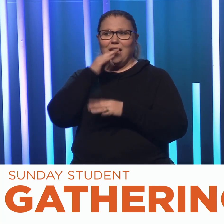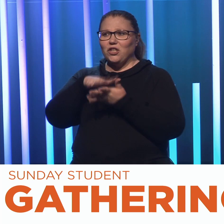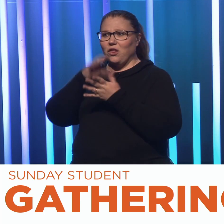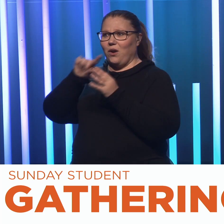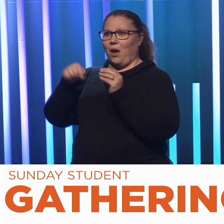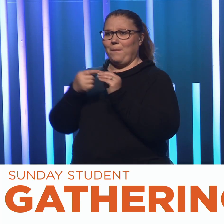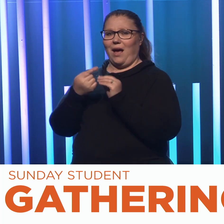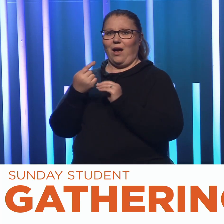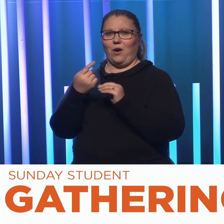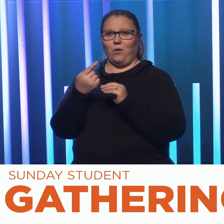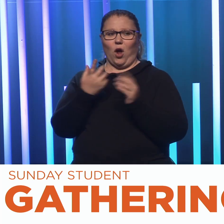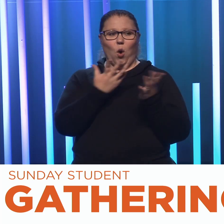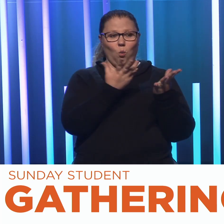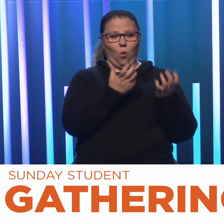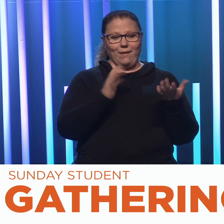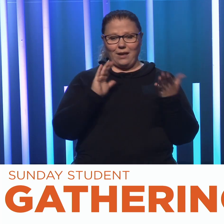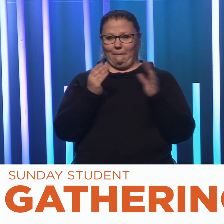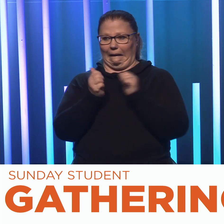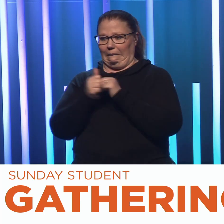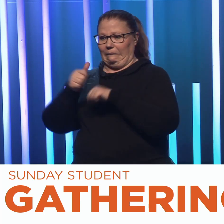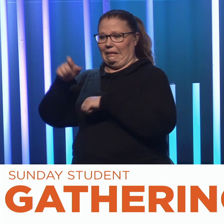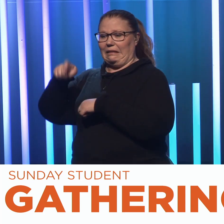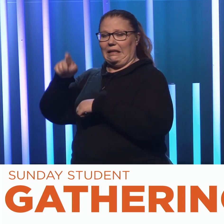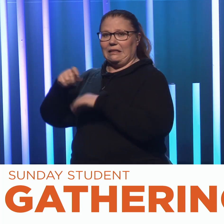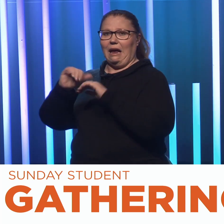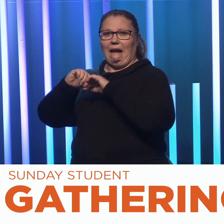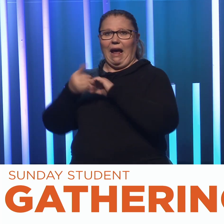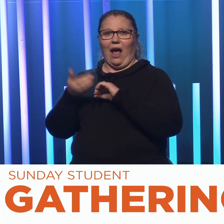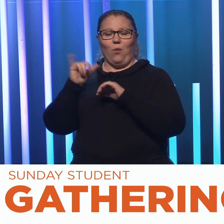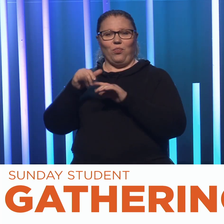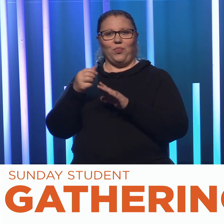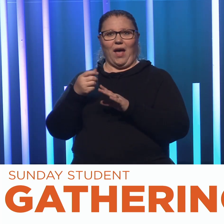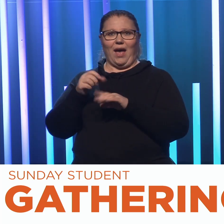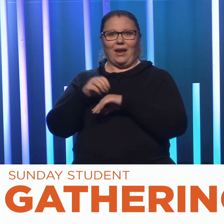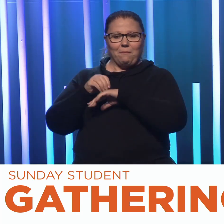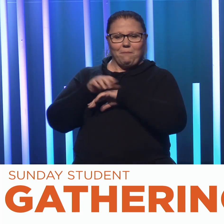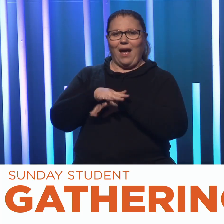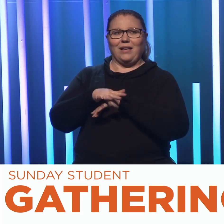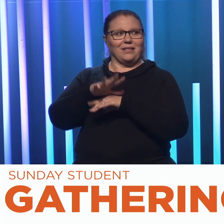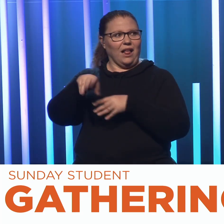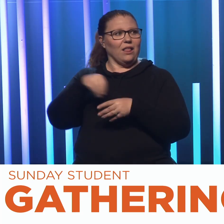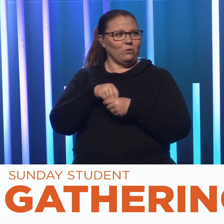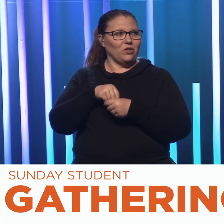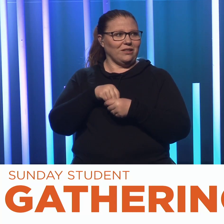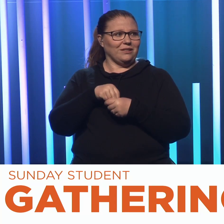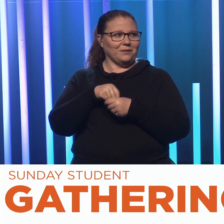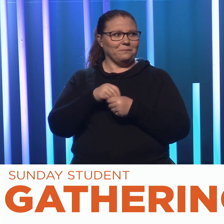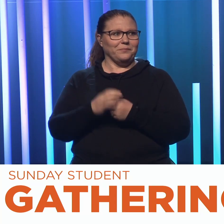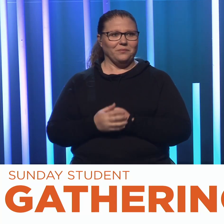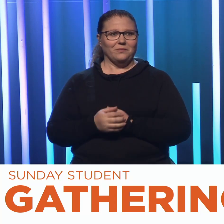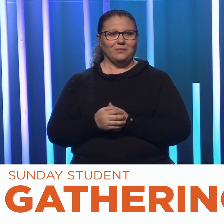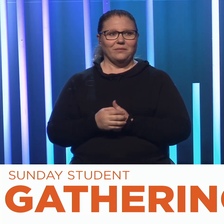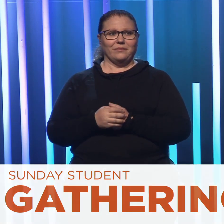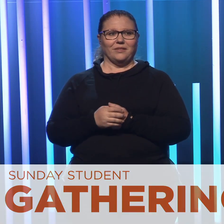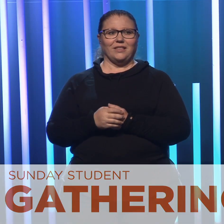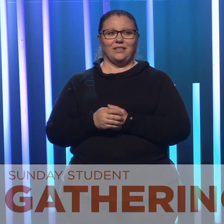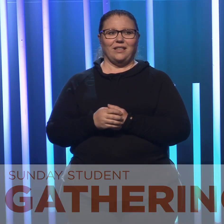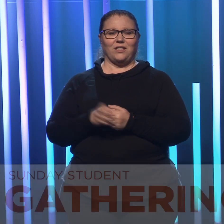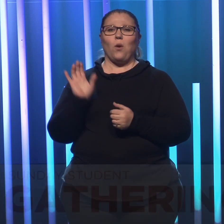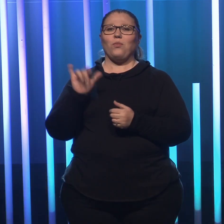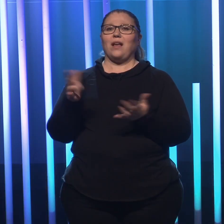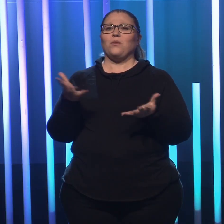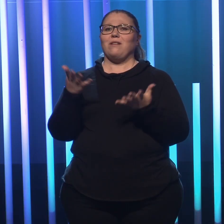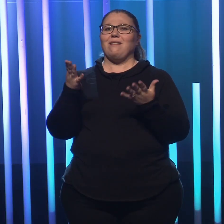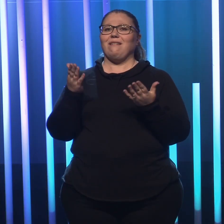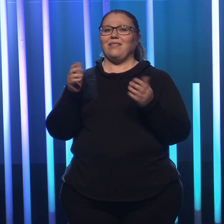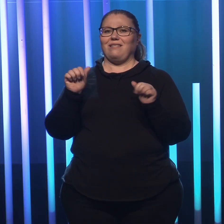about wants versus needs and how that impacts inclusion. So here's what you can expect